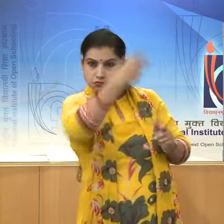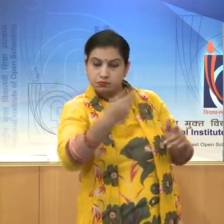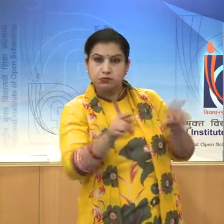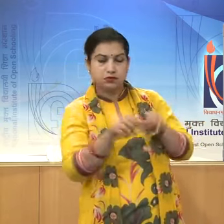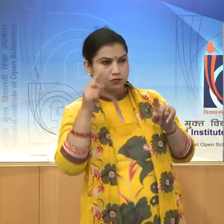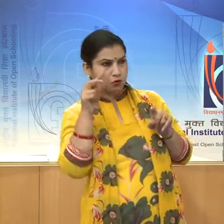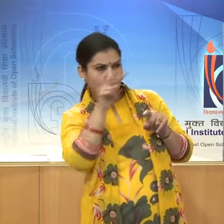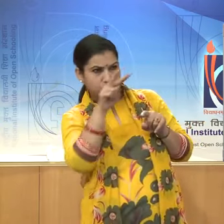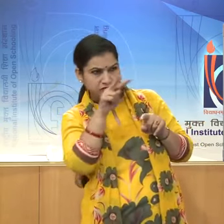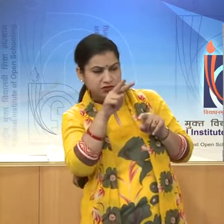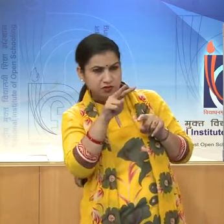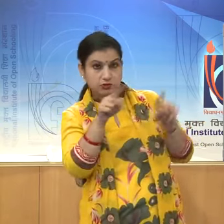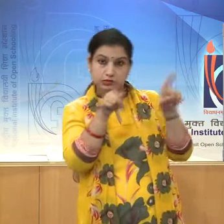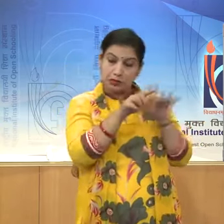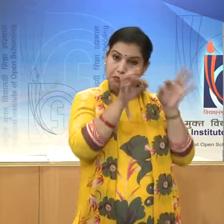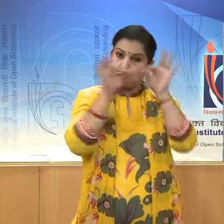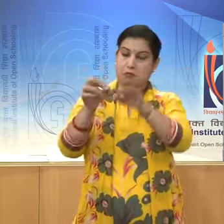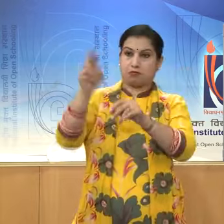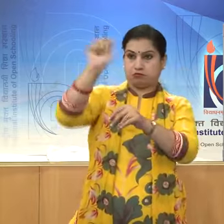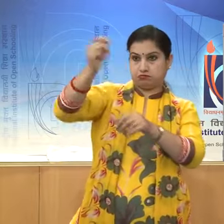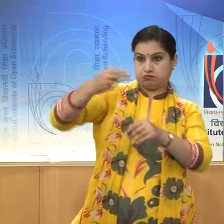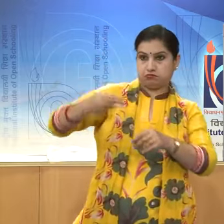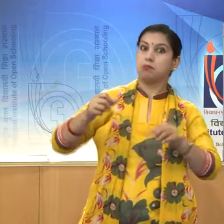and observation in their painting.